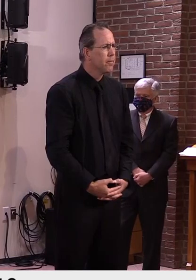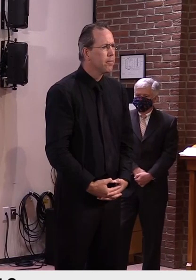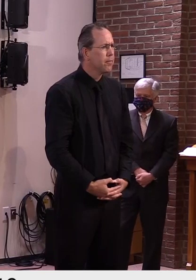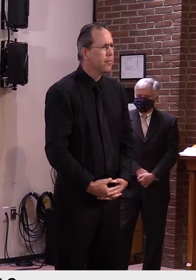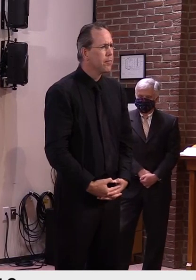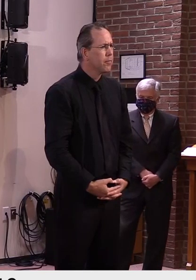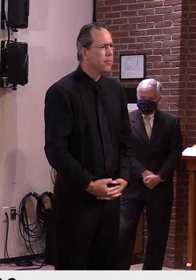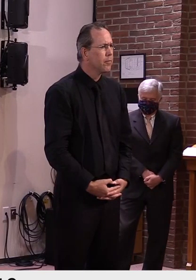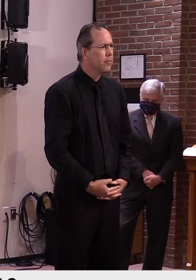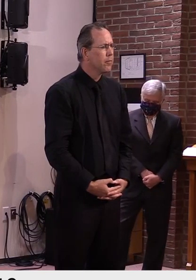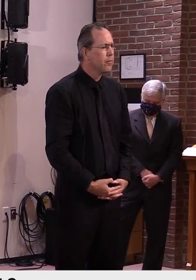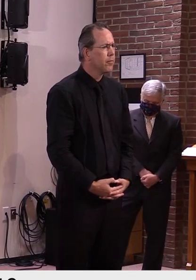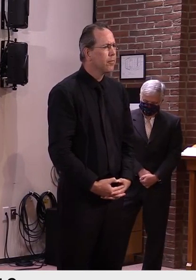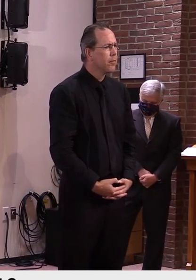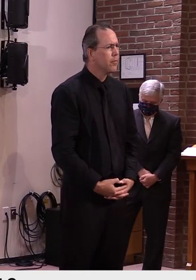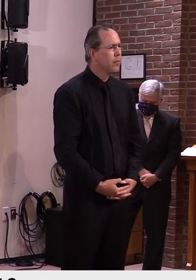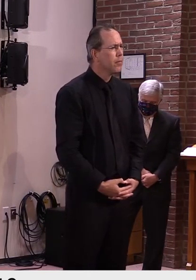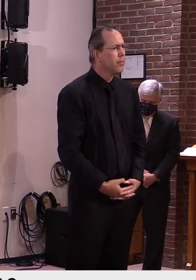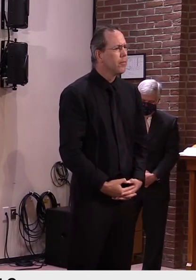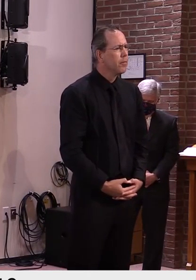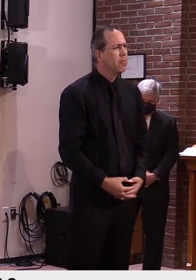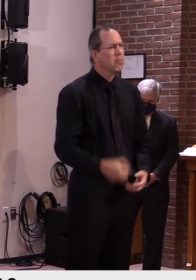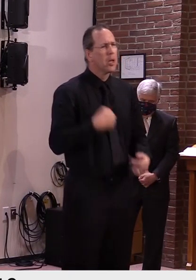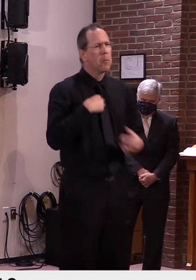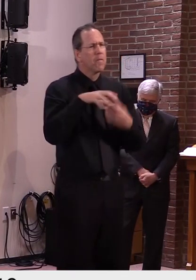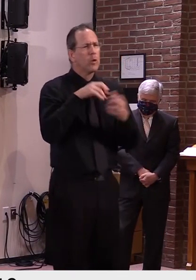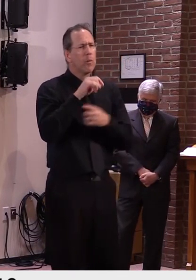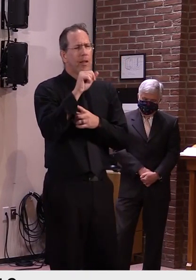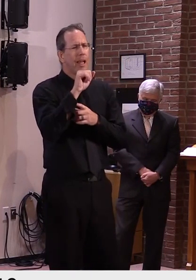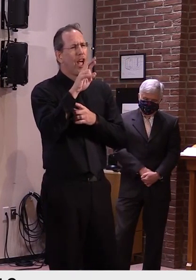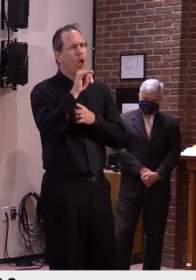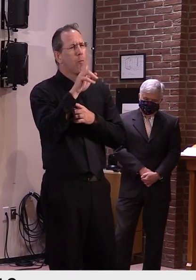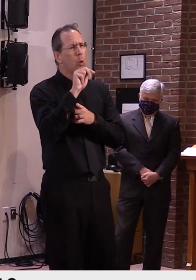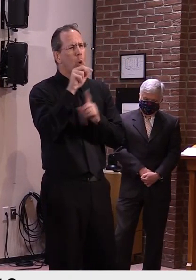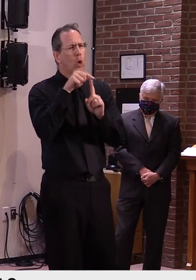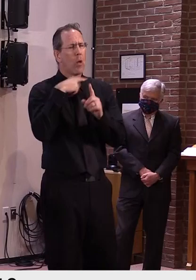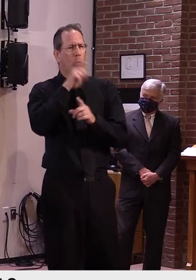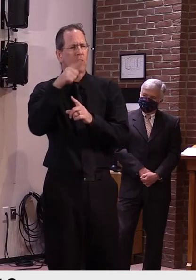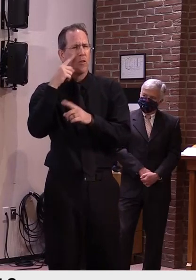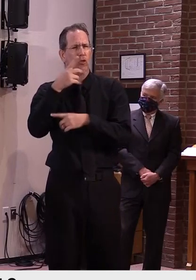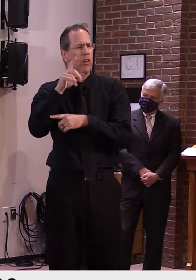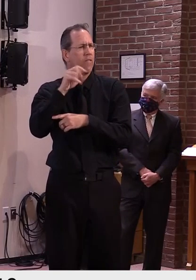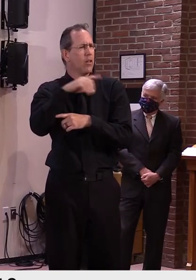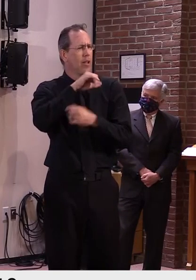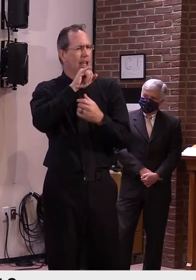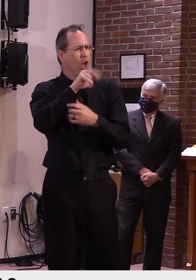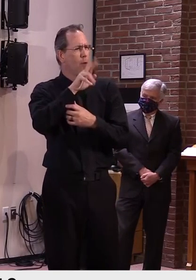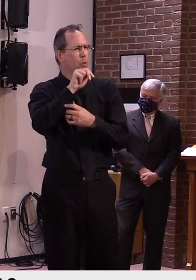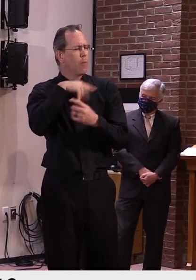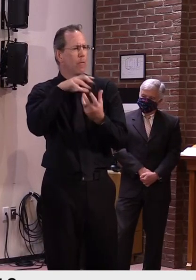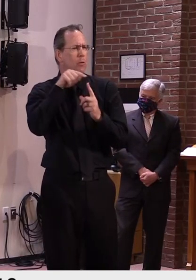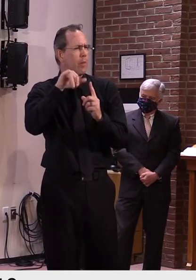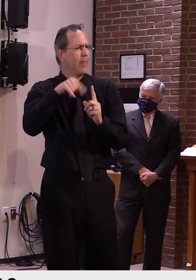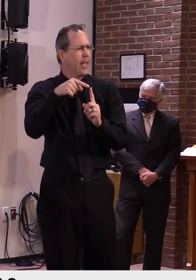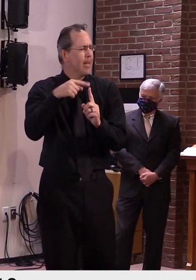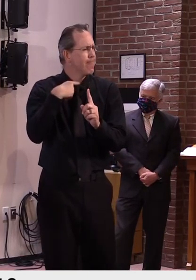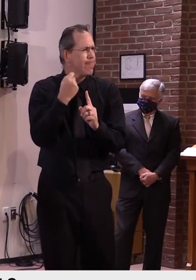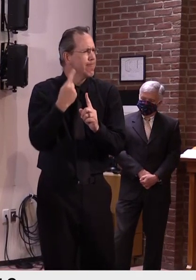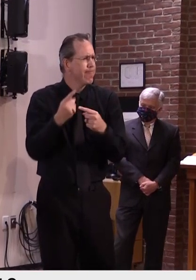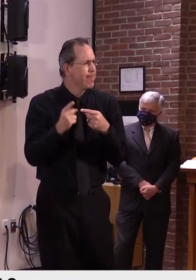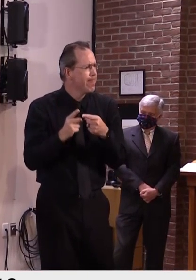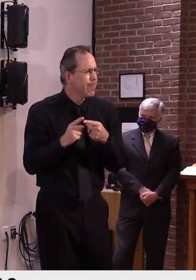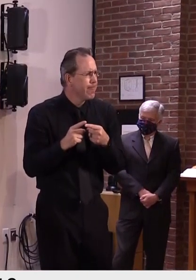stories I've seen on it. And is there a distinction between airborne transmission and aerosolized transmission? And is it significant?